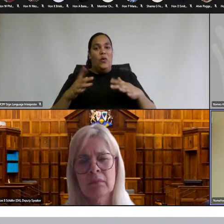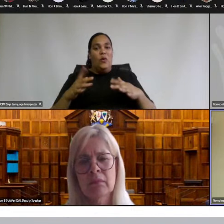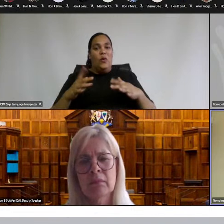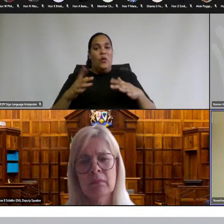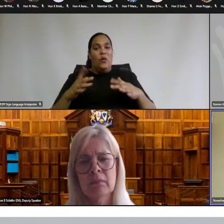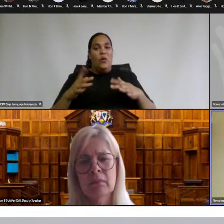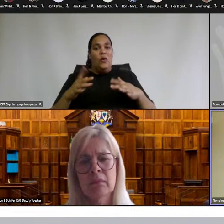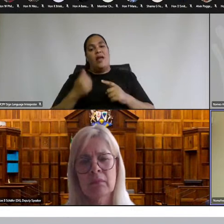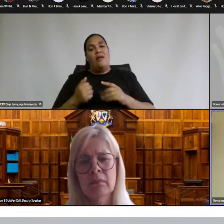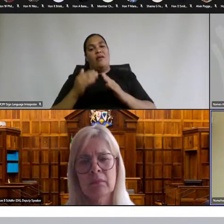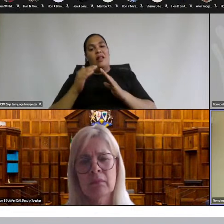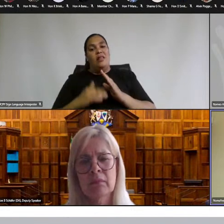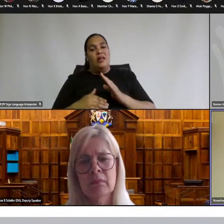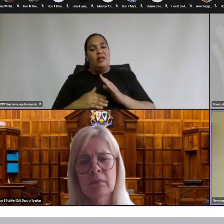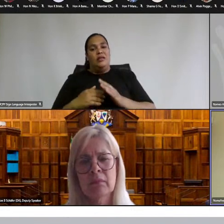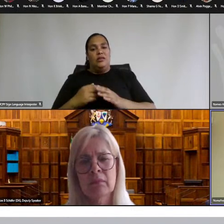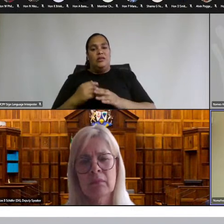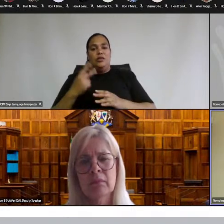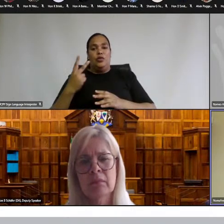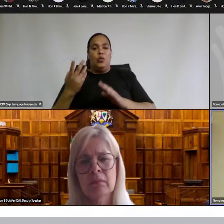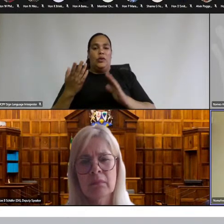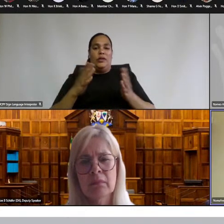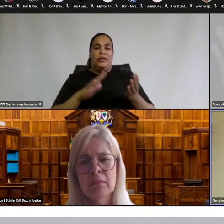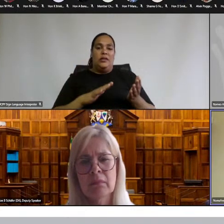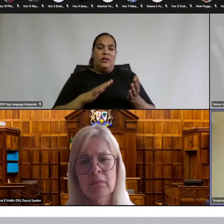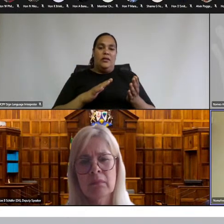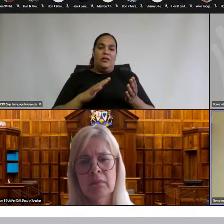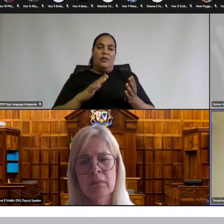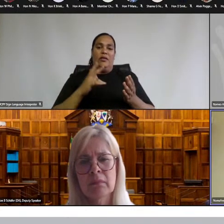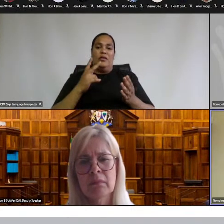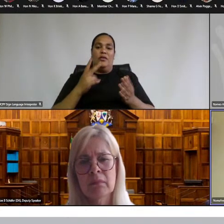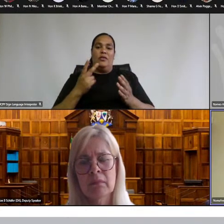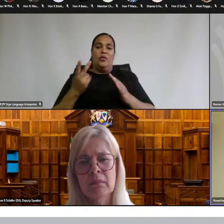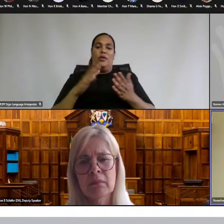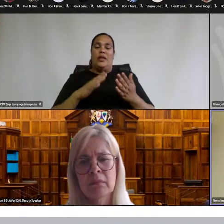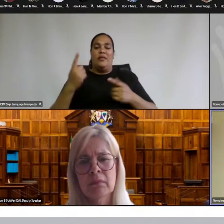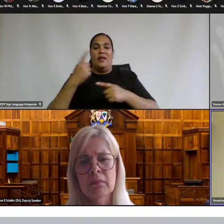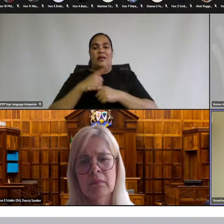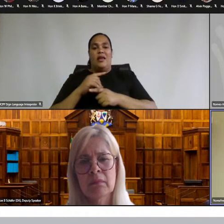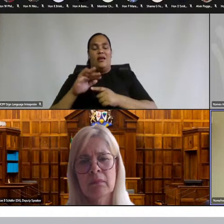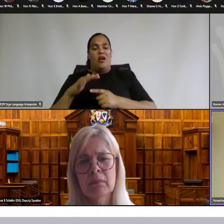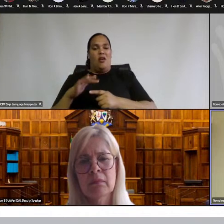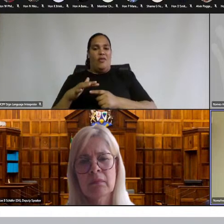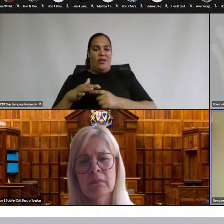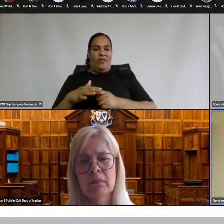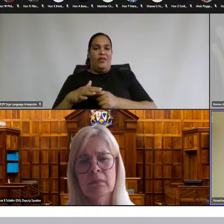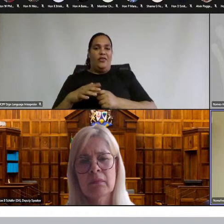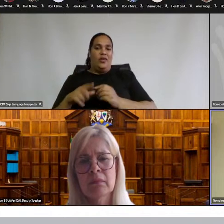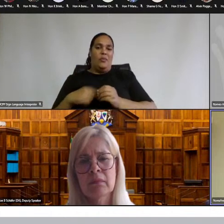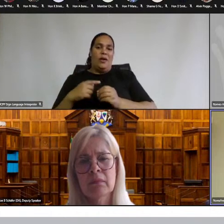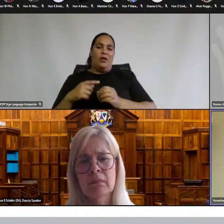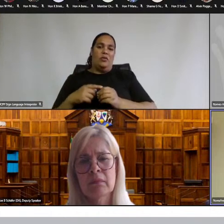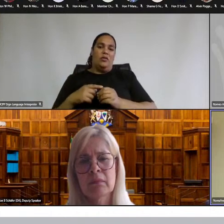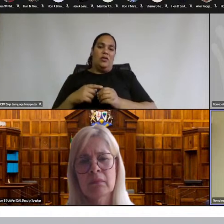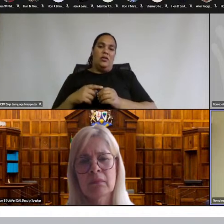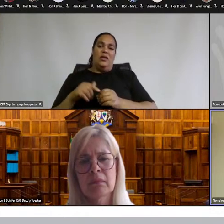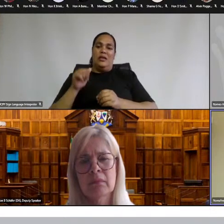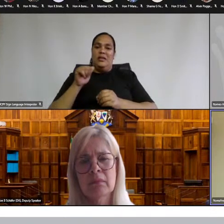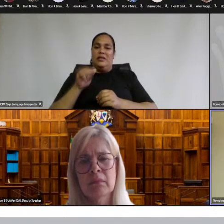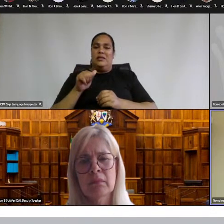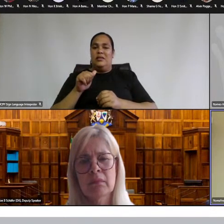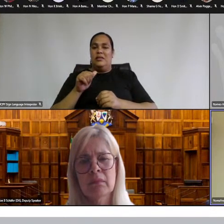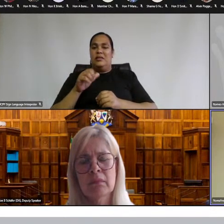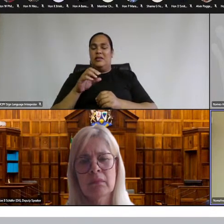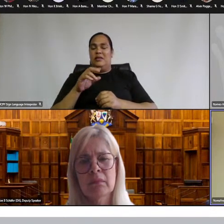got less than two deaths per day in terms of the average. about